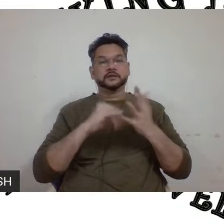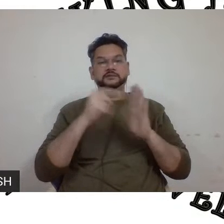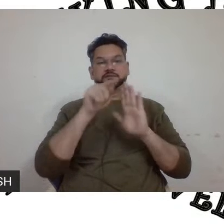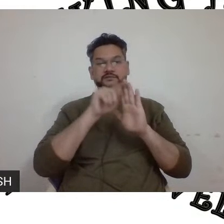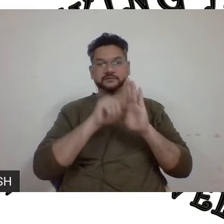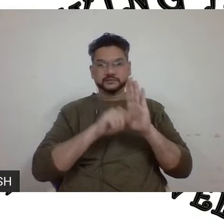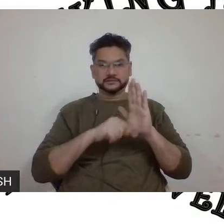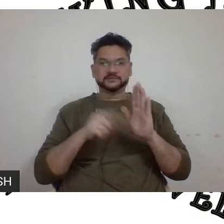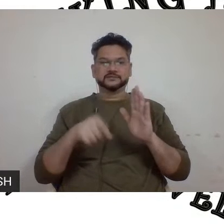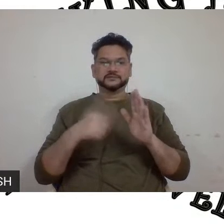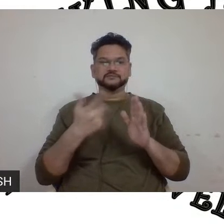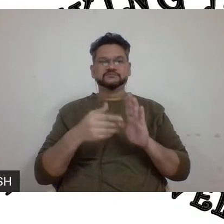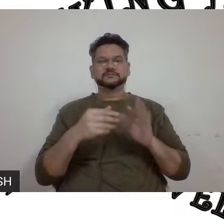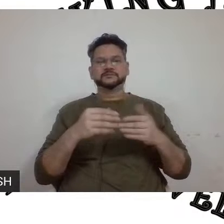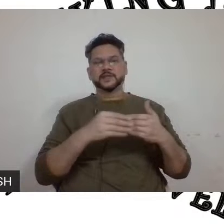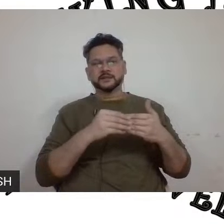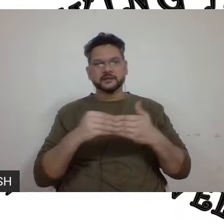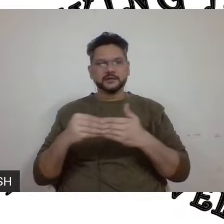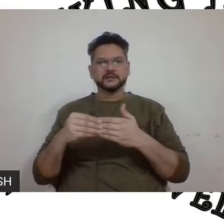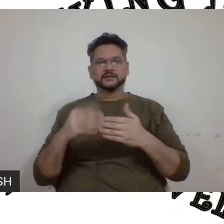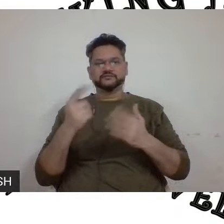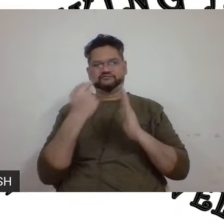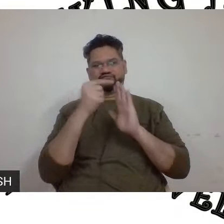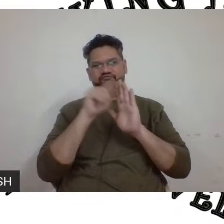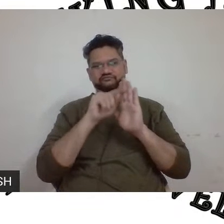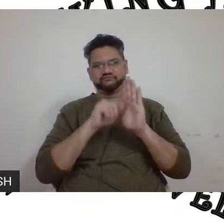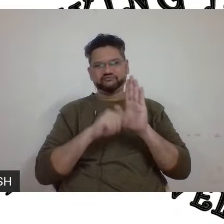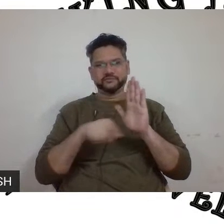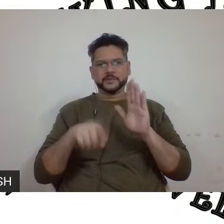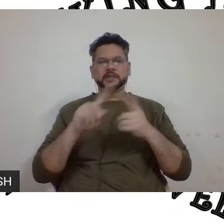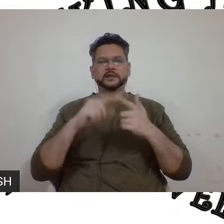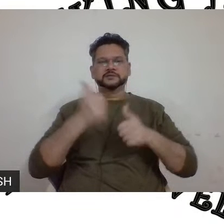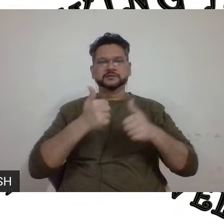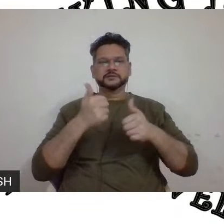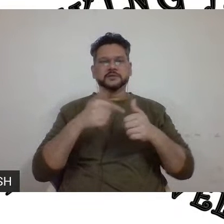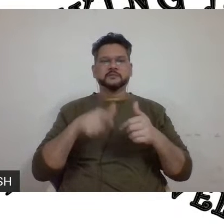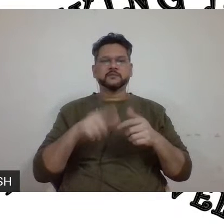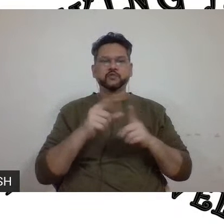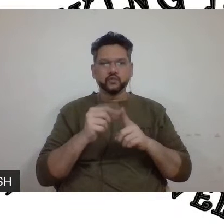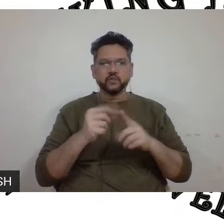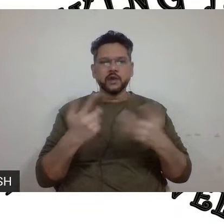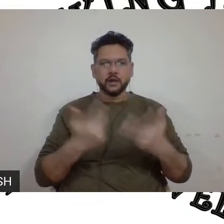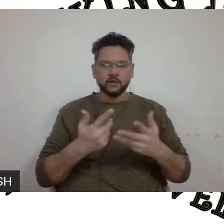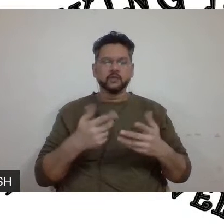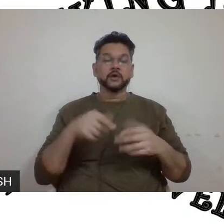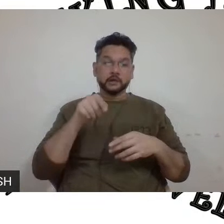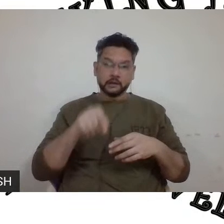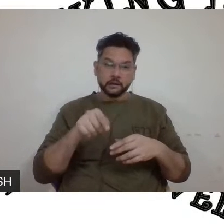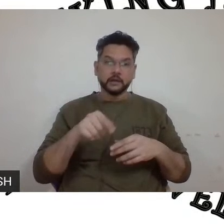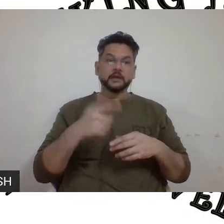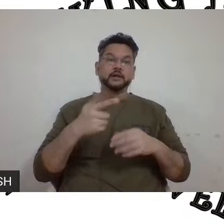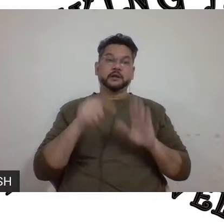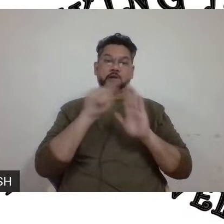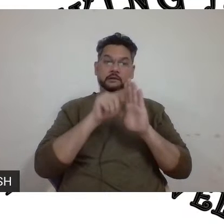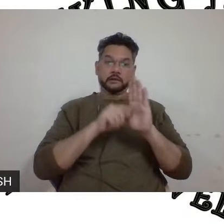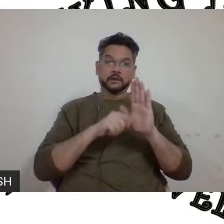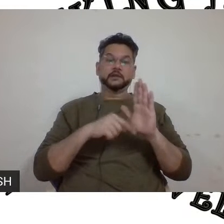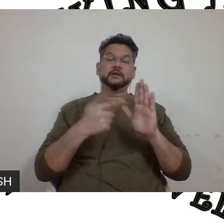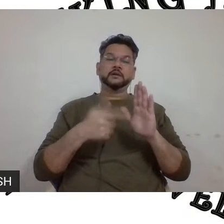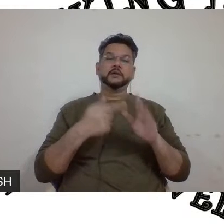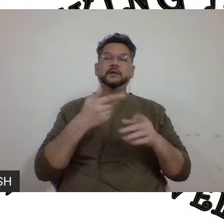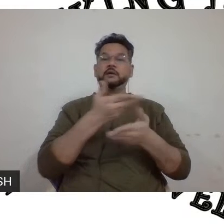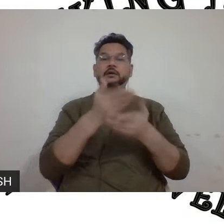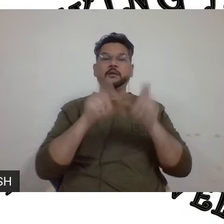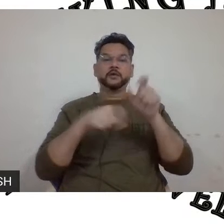in, because I mean, there is certain lack of awareness also among the grassroots, that